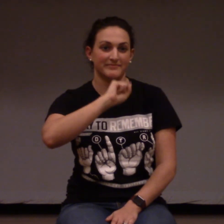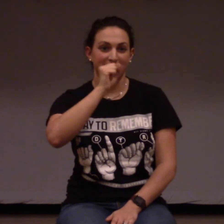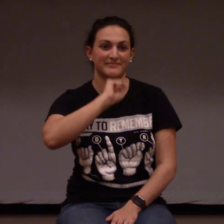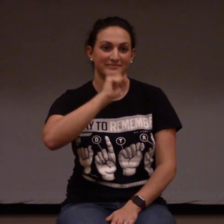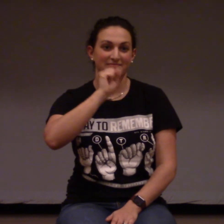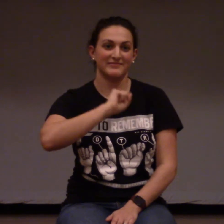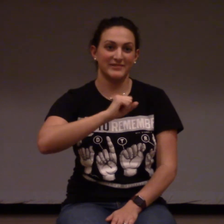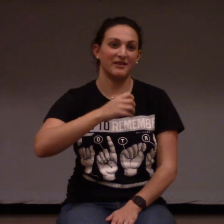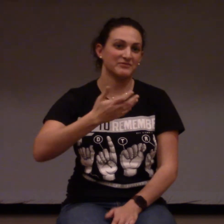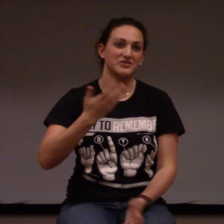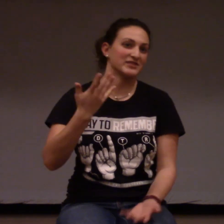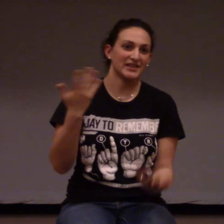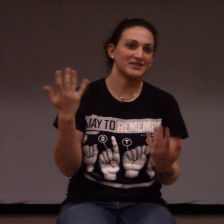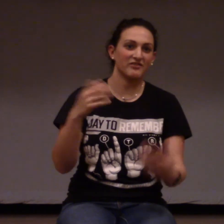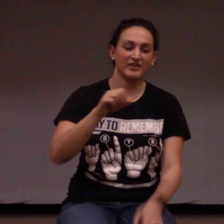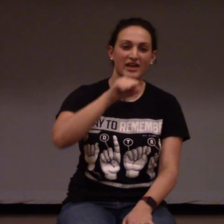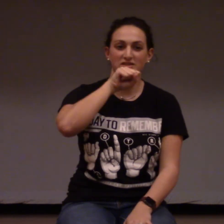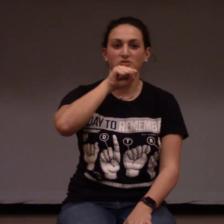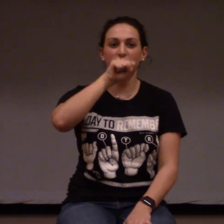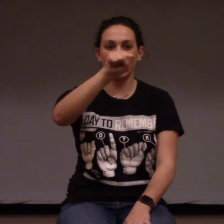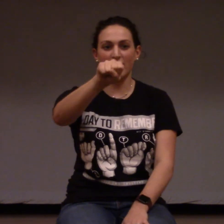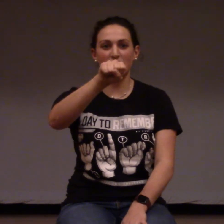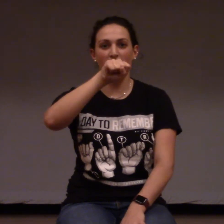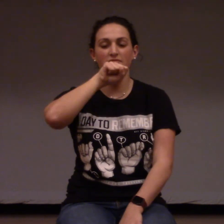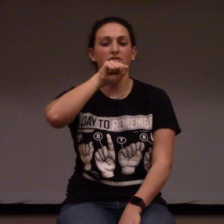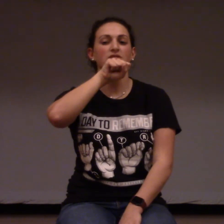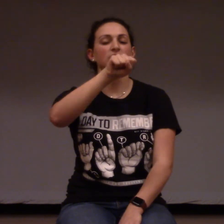Ice cream. yeah, you can say stuff like that too with that love.